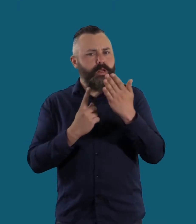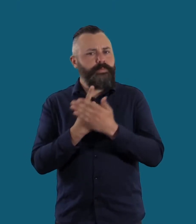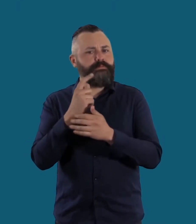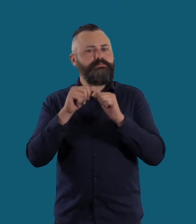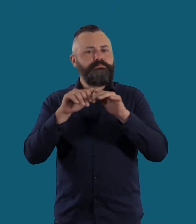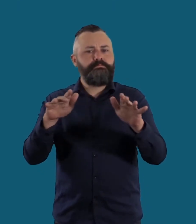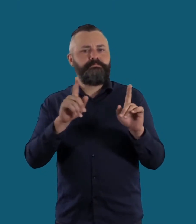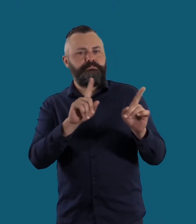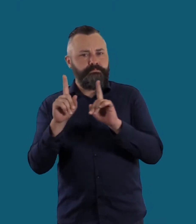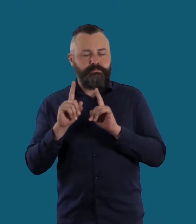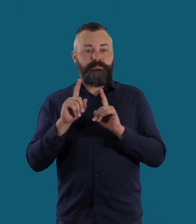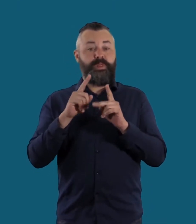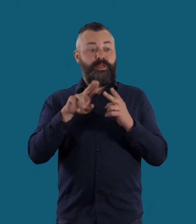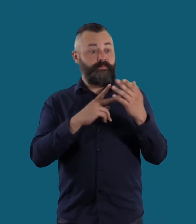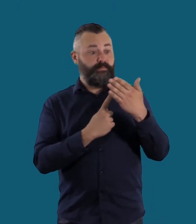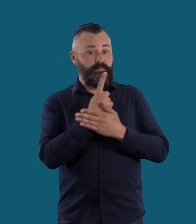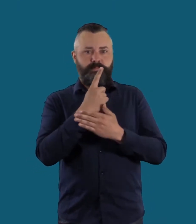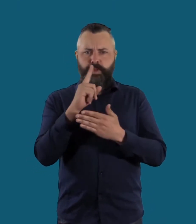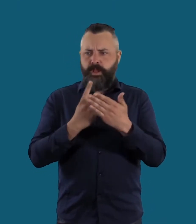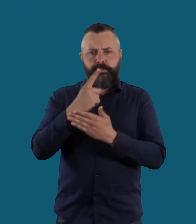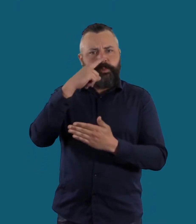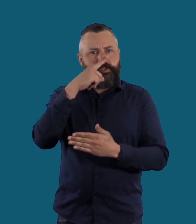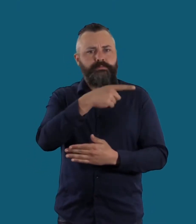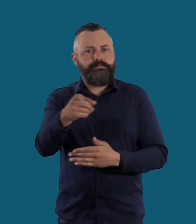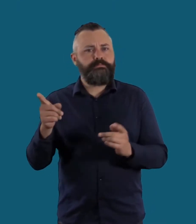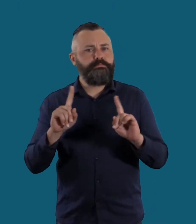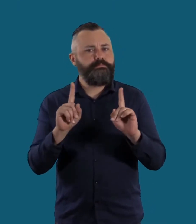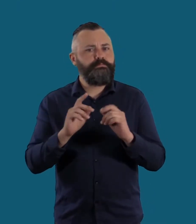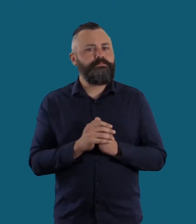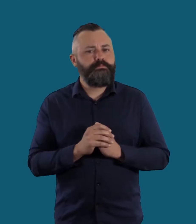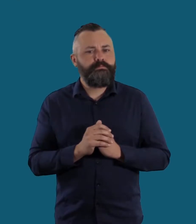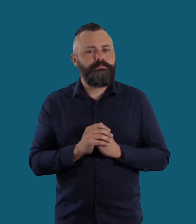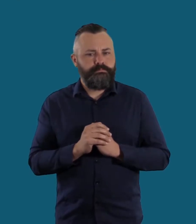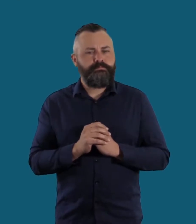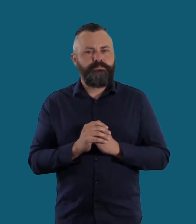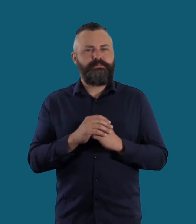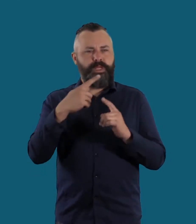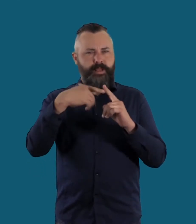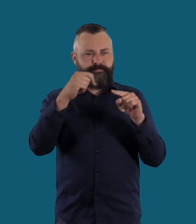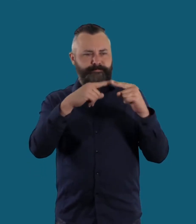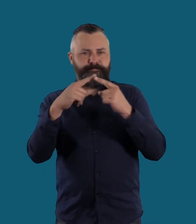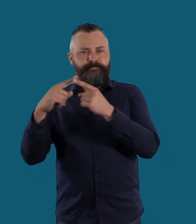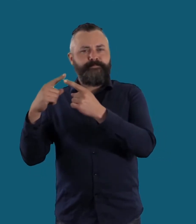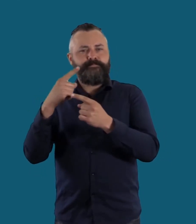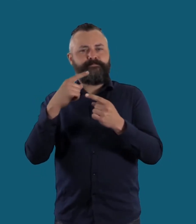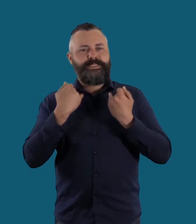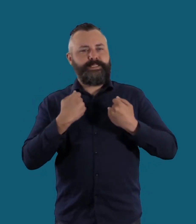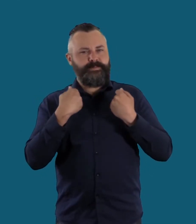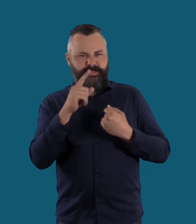and procedures that usually are followed in the event of a biohazard, epidemic, and pandemic. I will provide examples